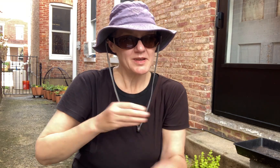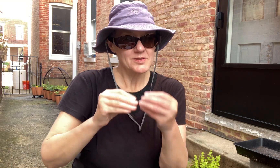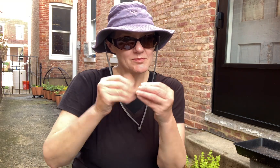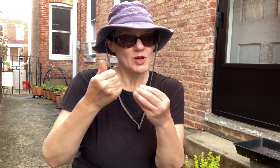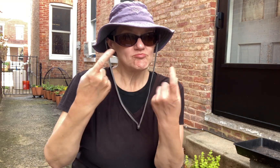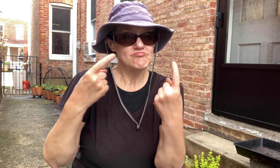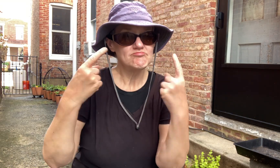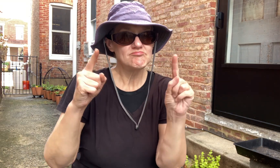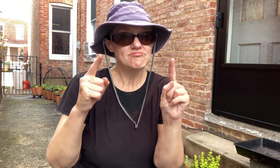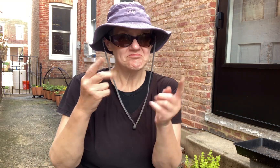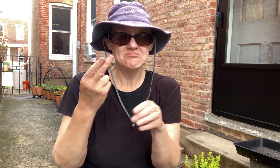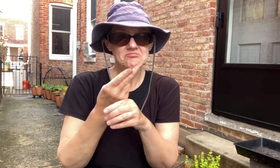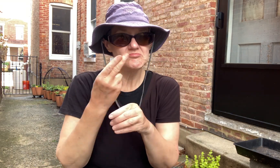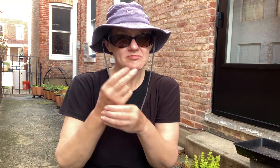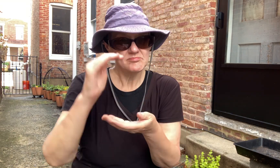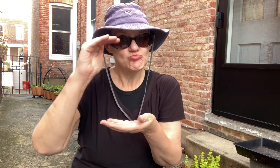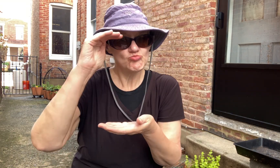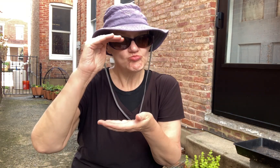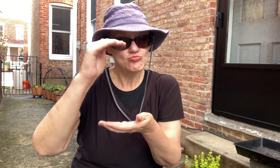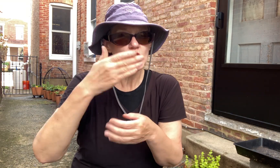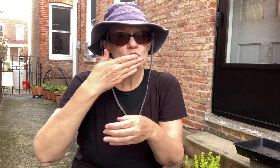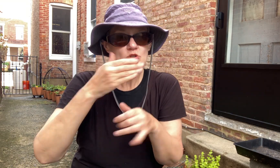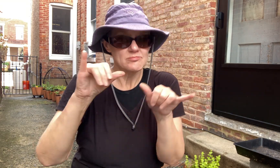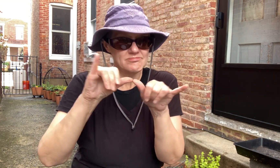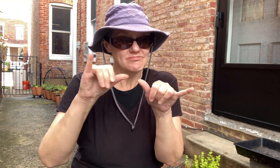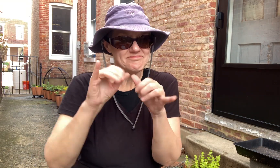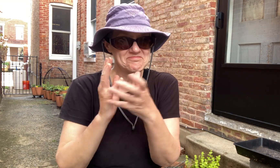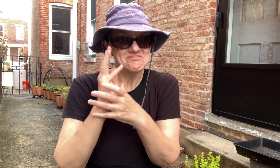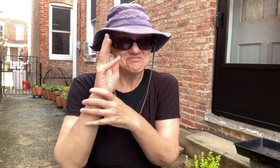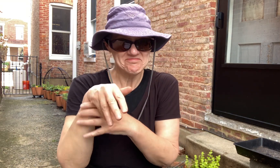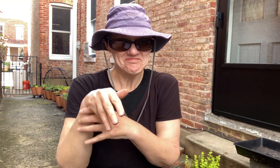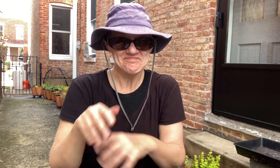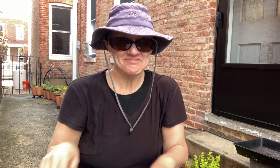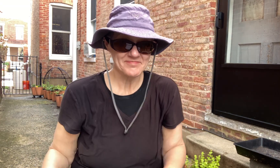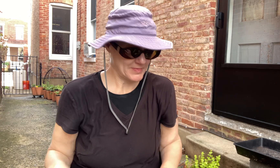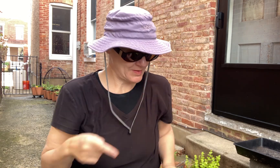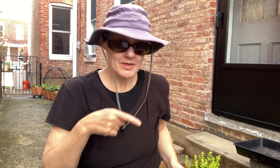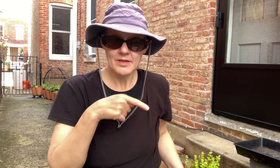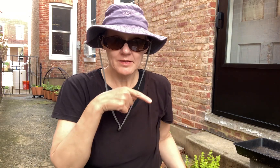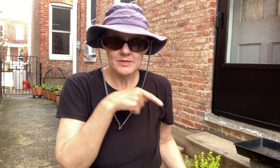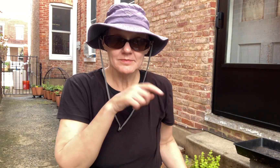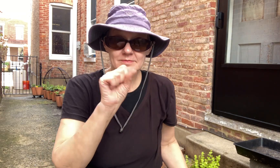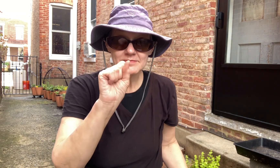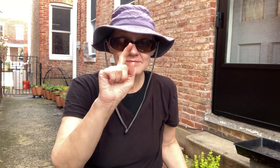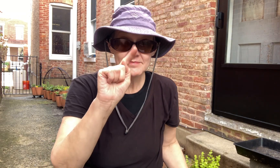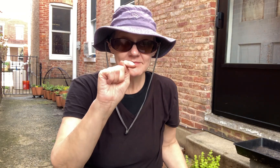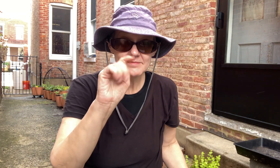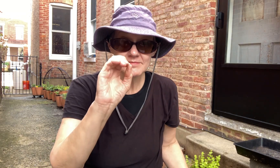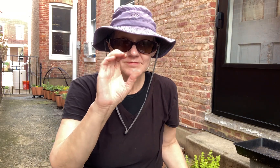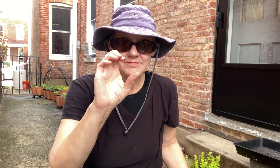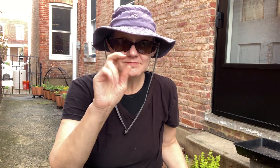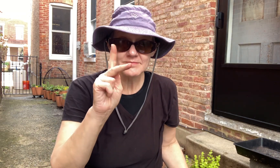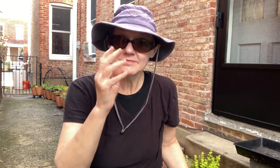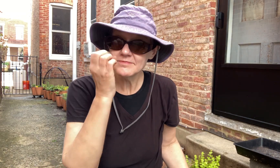from seeds. I've been the most successful using good-sized plants. Now this is